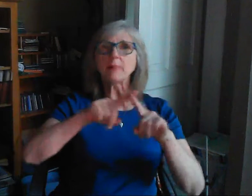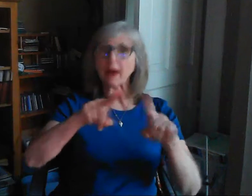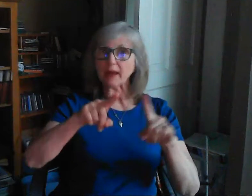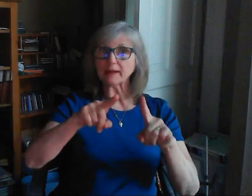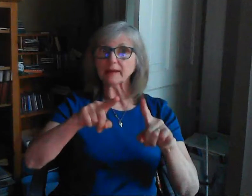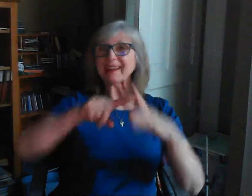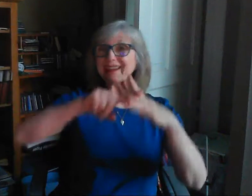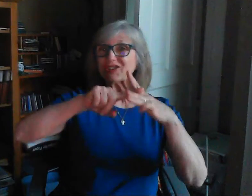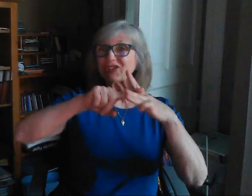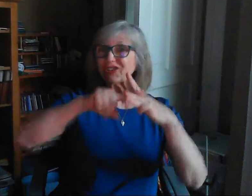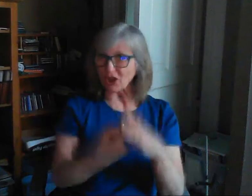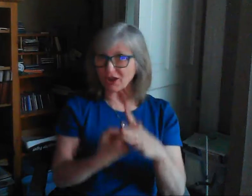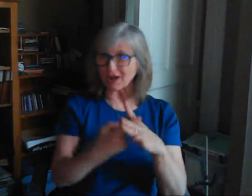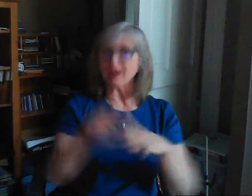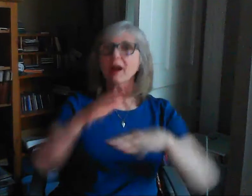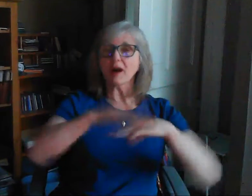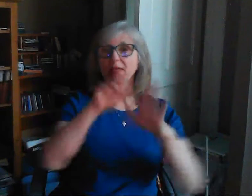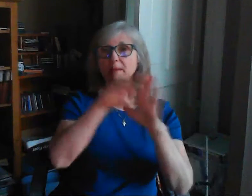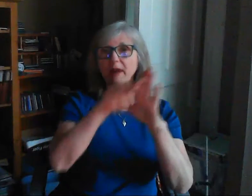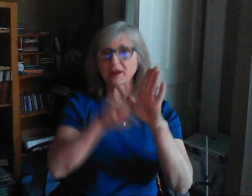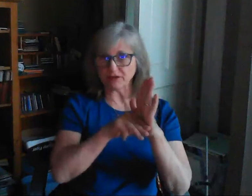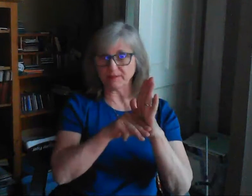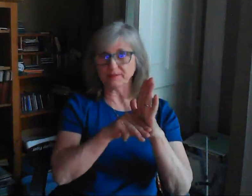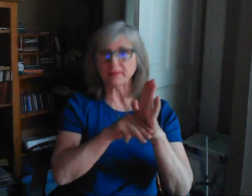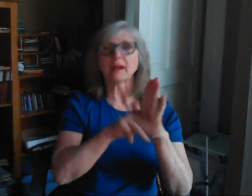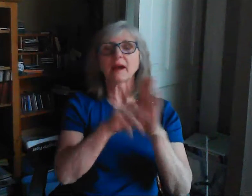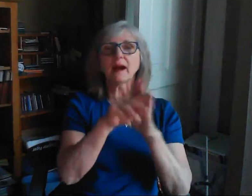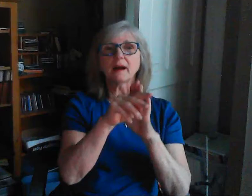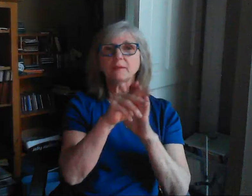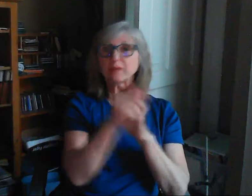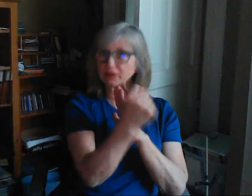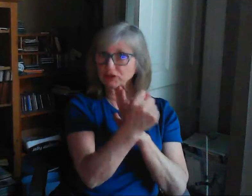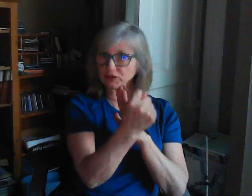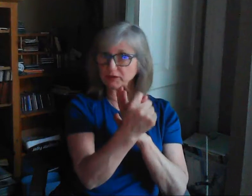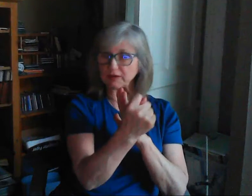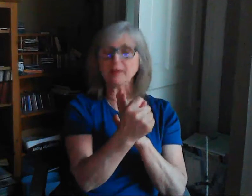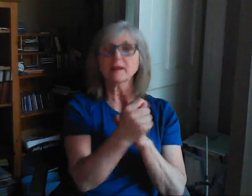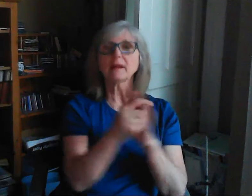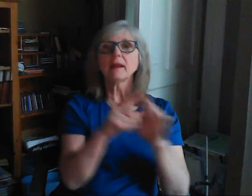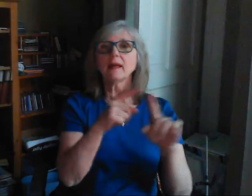but it gets you started on the module. So that's Tuesday.